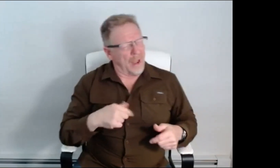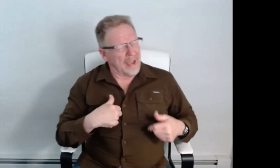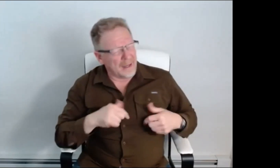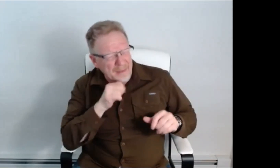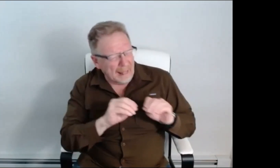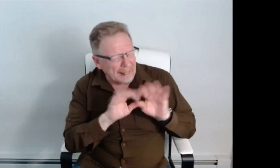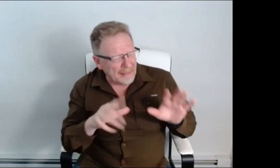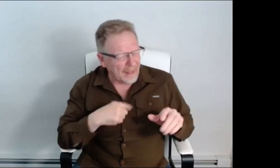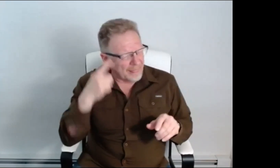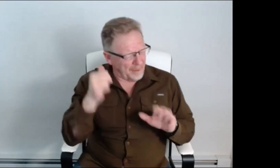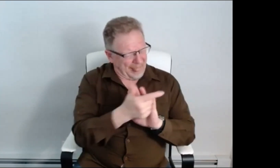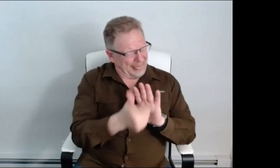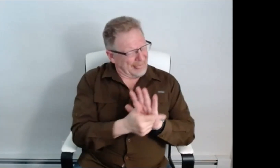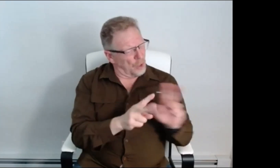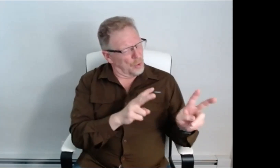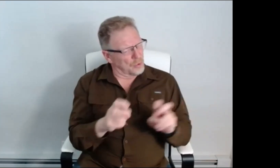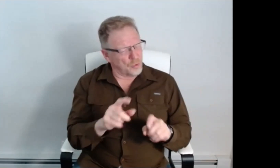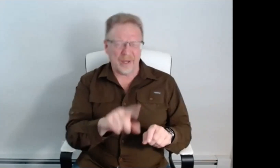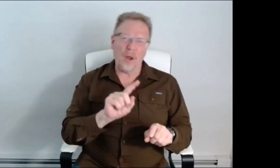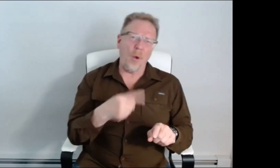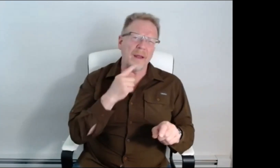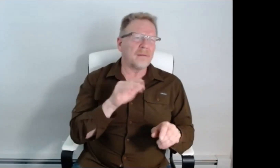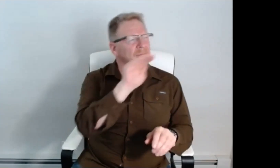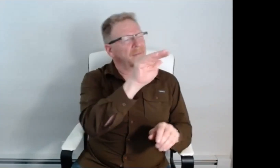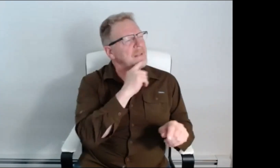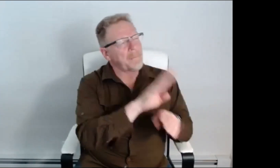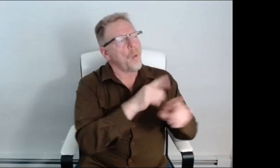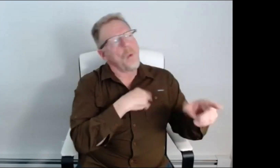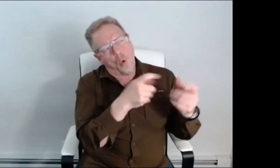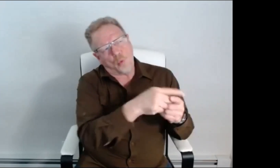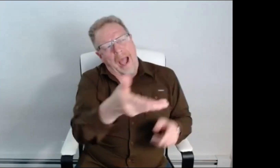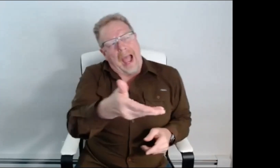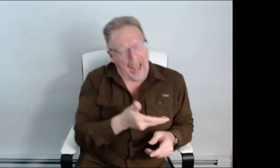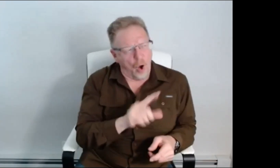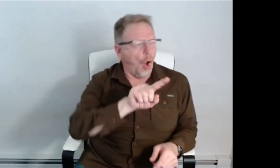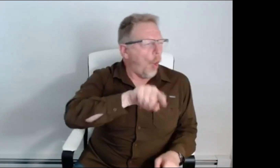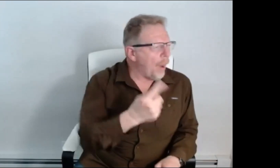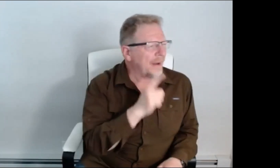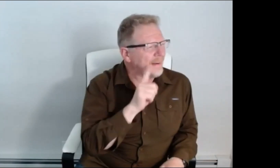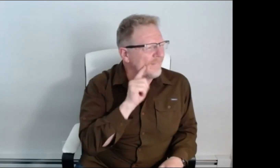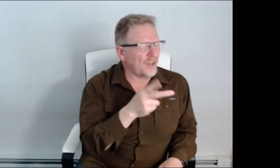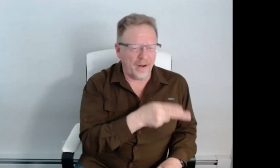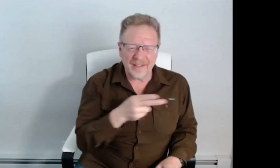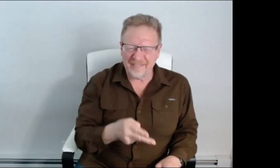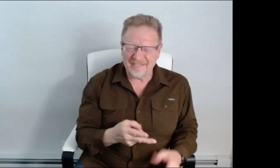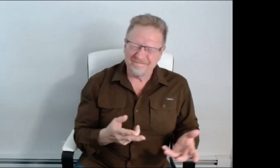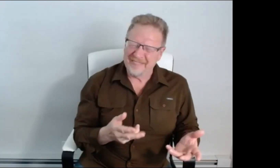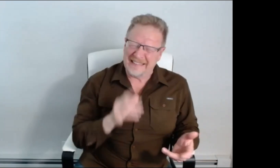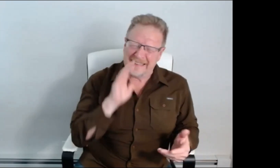about legal issues, because you really can't go up to a business and say, well, you hired a person who's deaf or hard of hearing. Because under